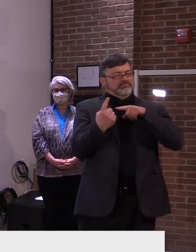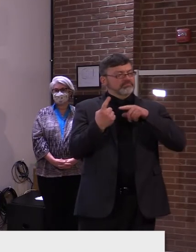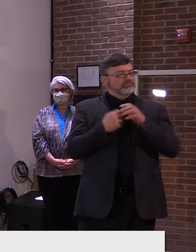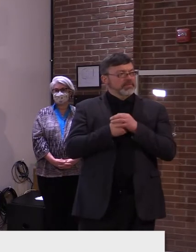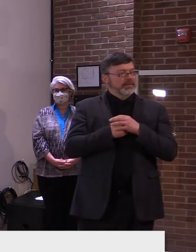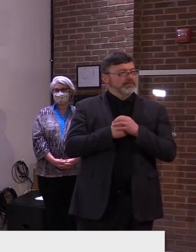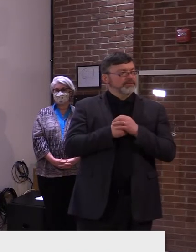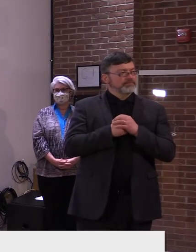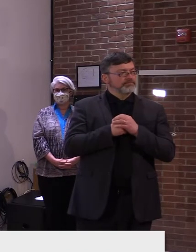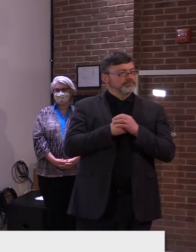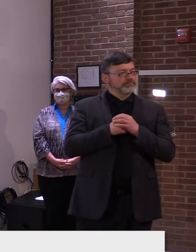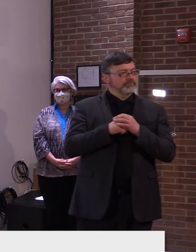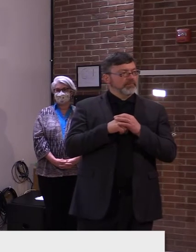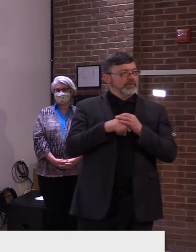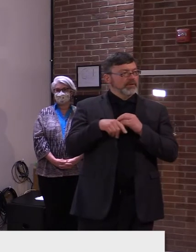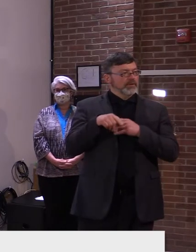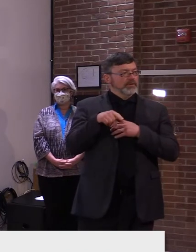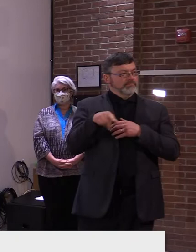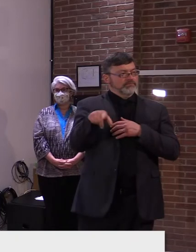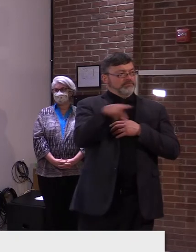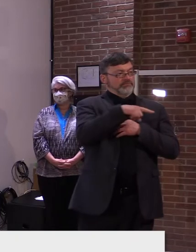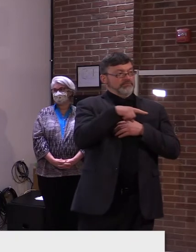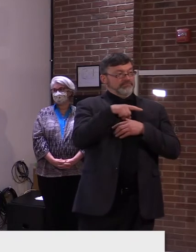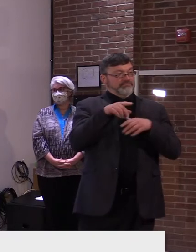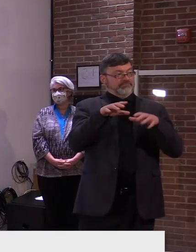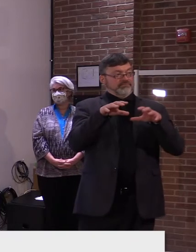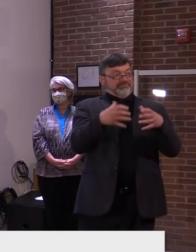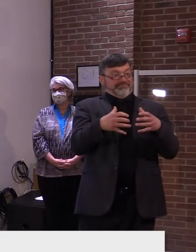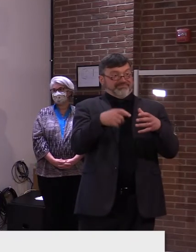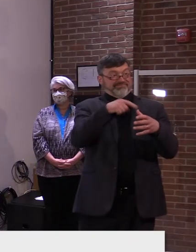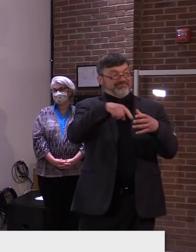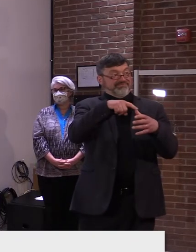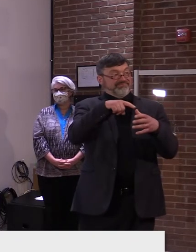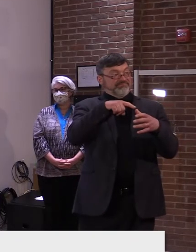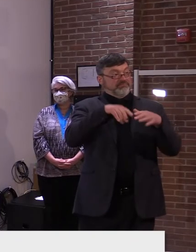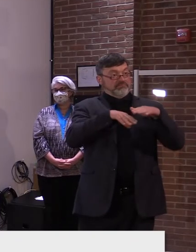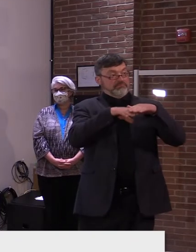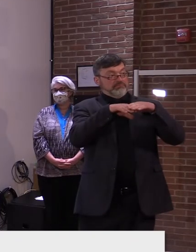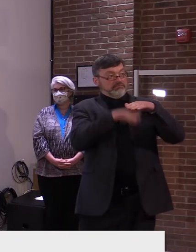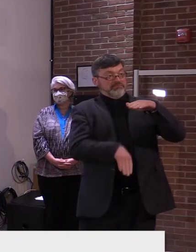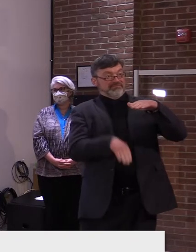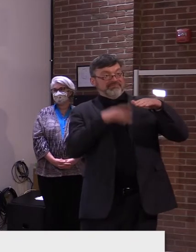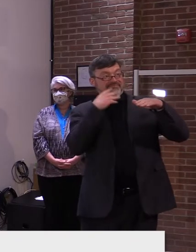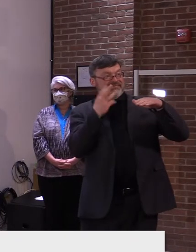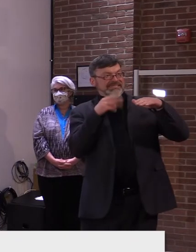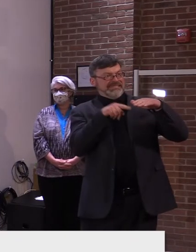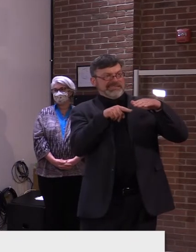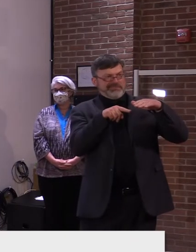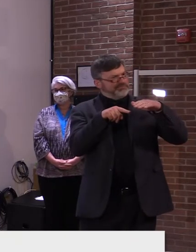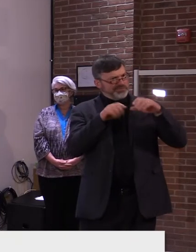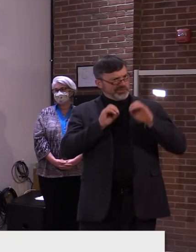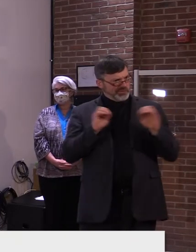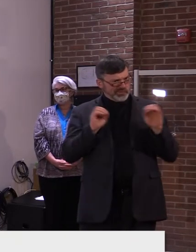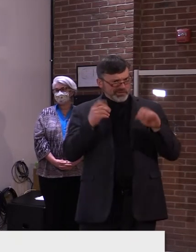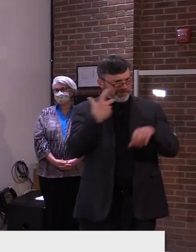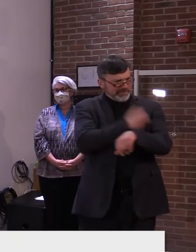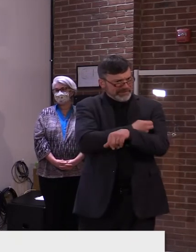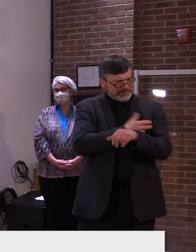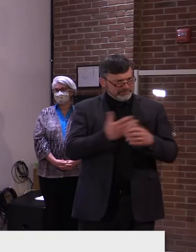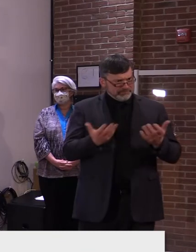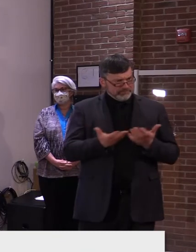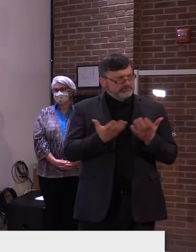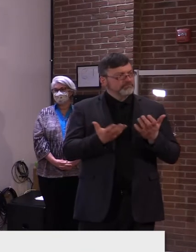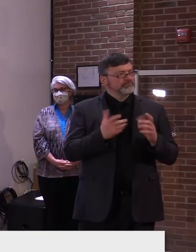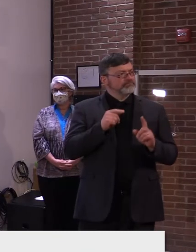under 16 obviously still aren't able to get the vaccine. And I've even seen some analysis that indicates